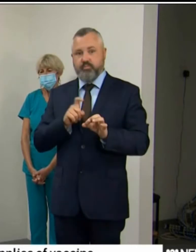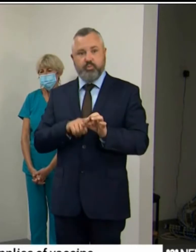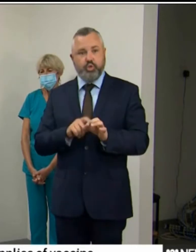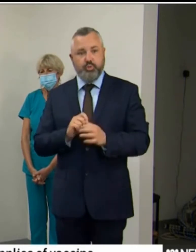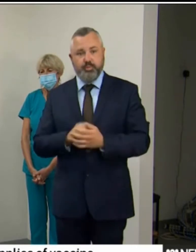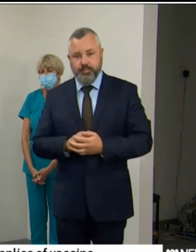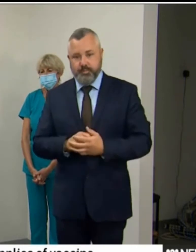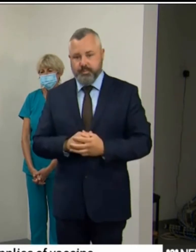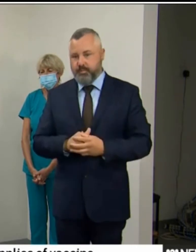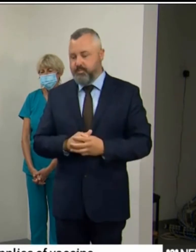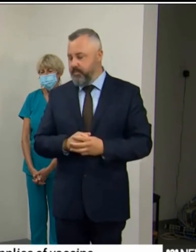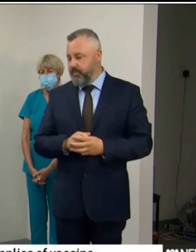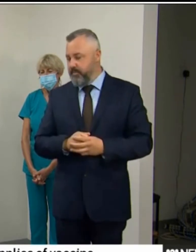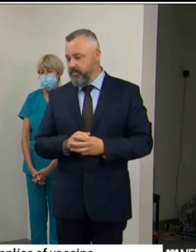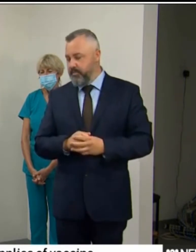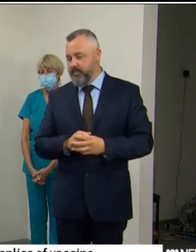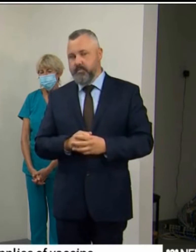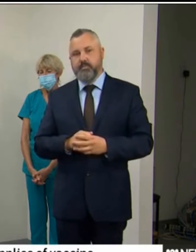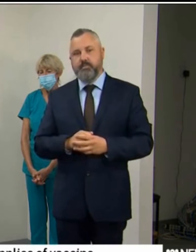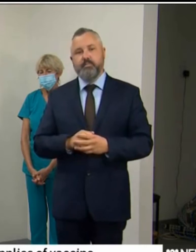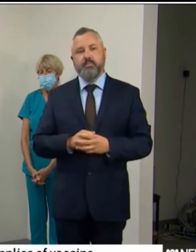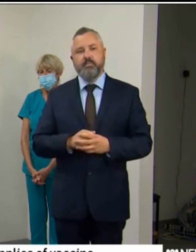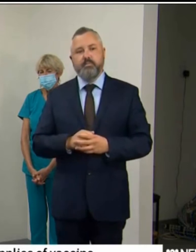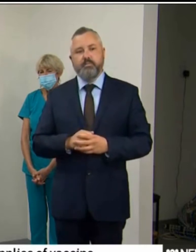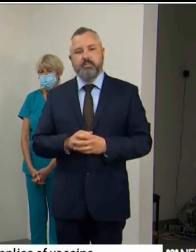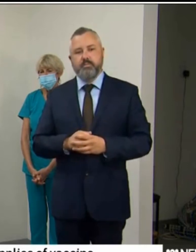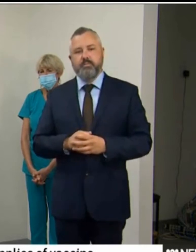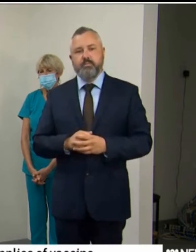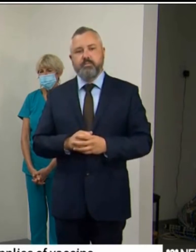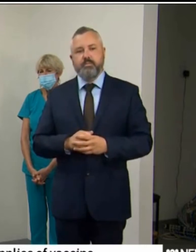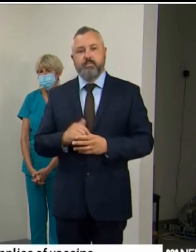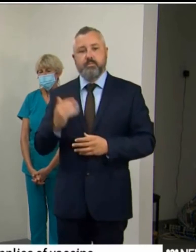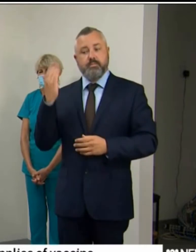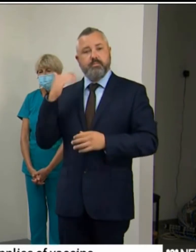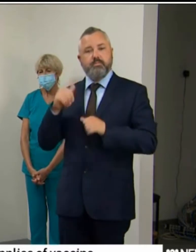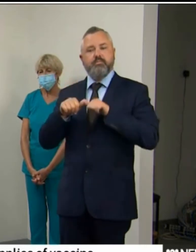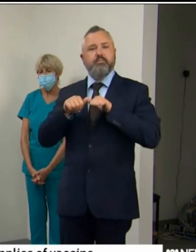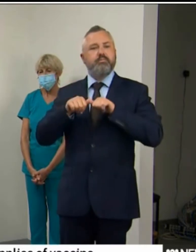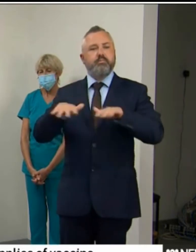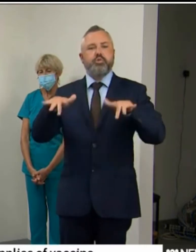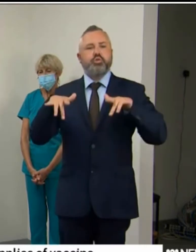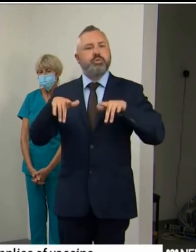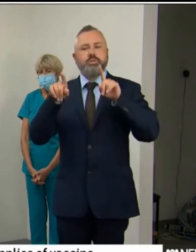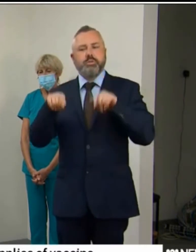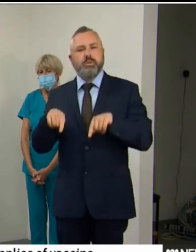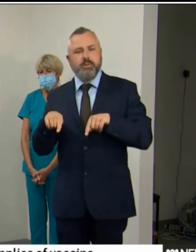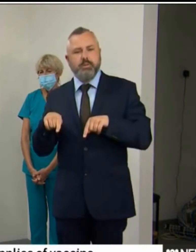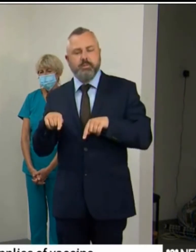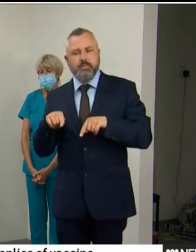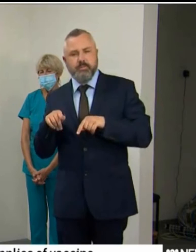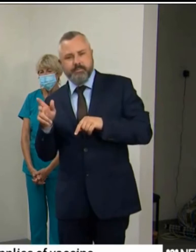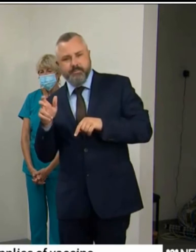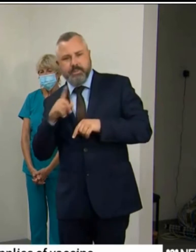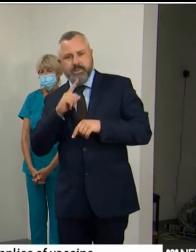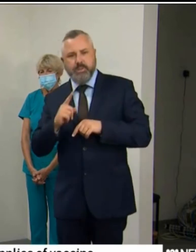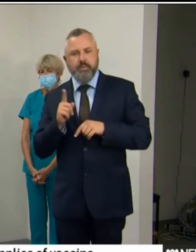Thanks, Minister. Early before the rollout started, you indicated that our timeline for vaccinating people was much more dependent